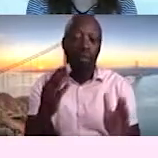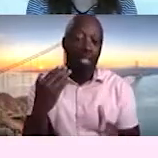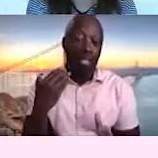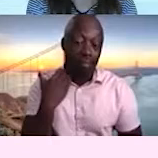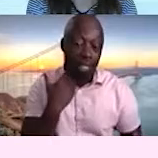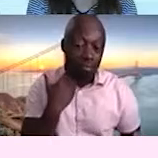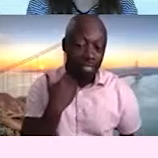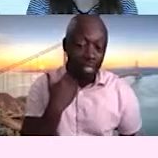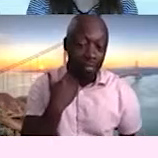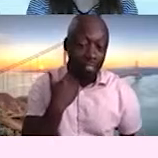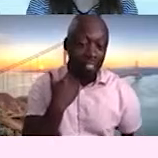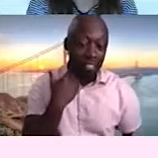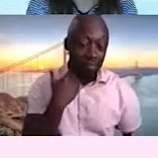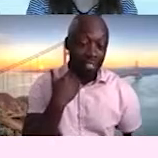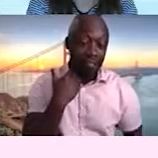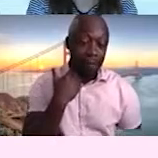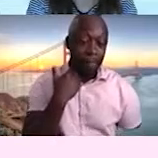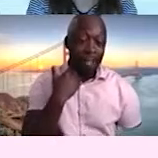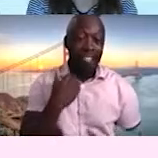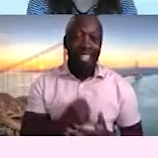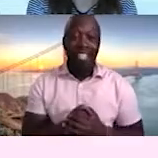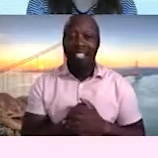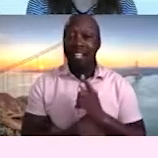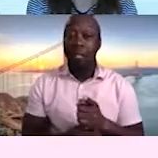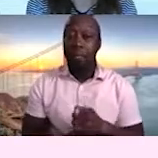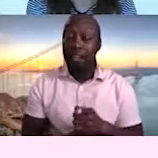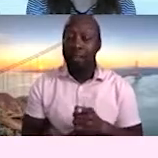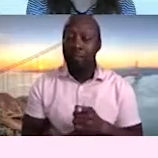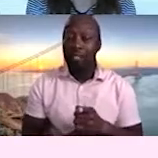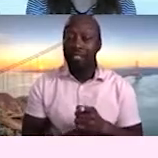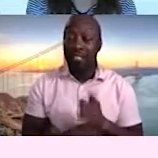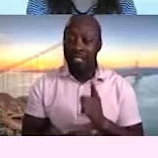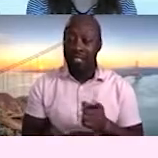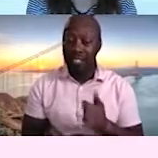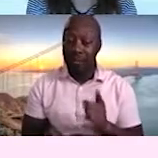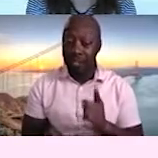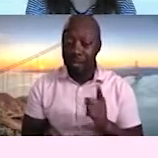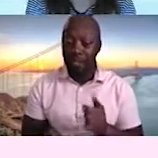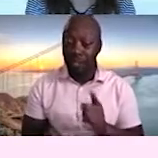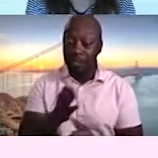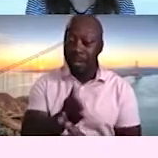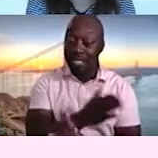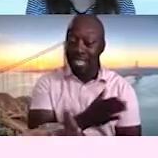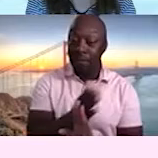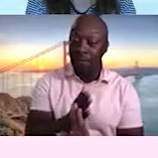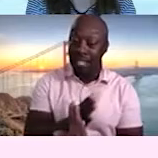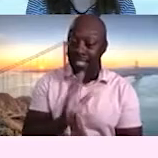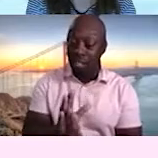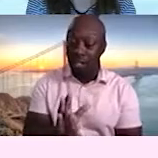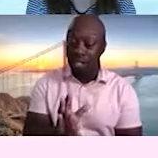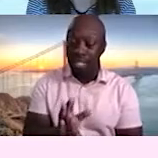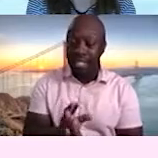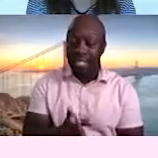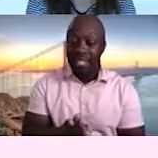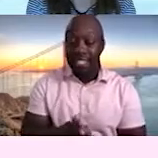ready for when their voice box comes in. And another benefit, but to learning baby sign before they can